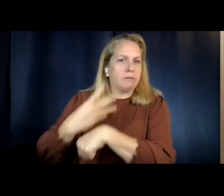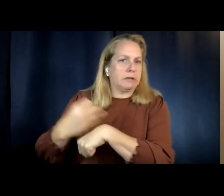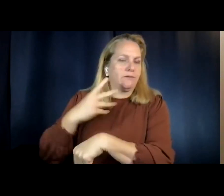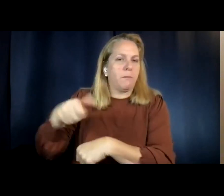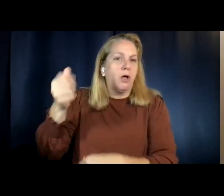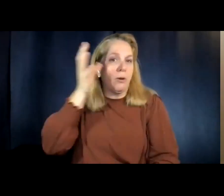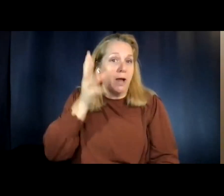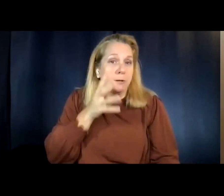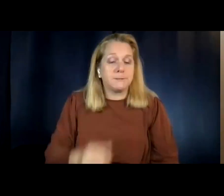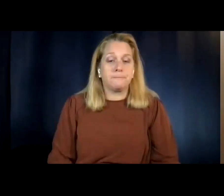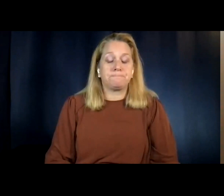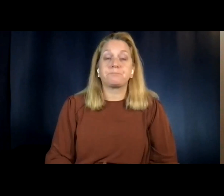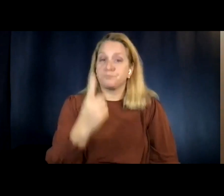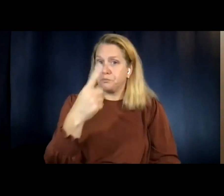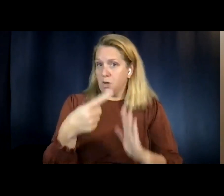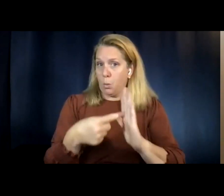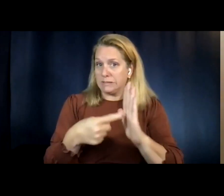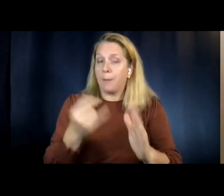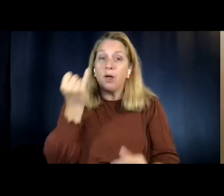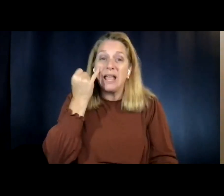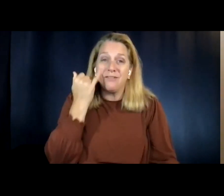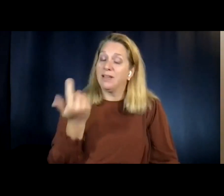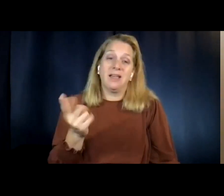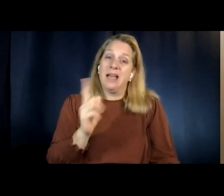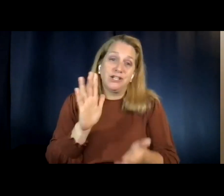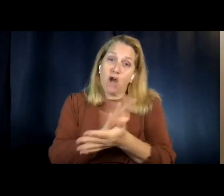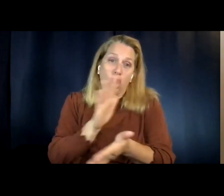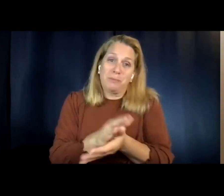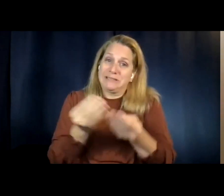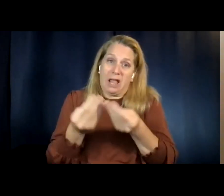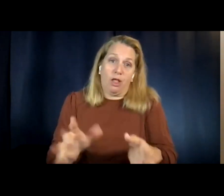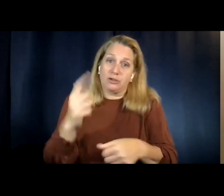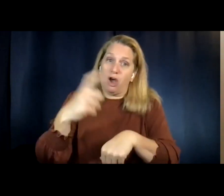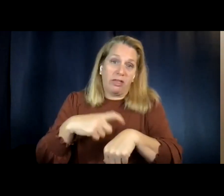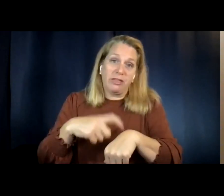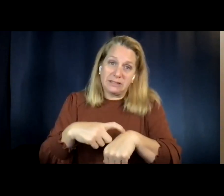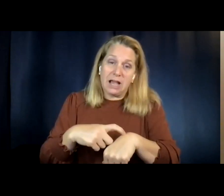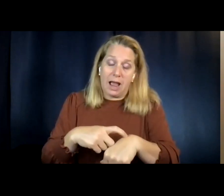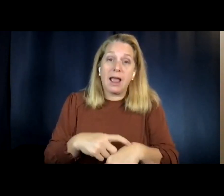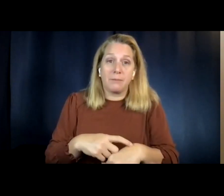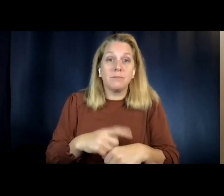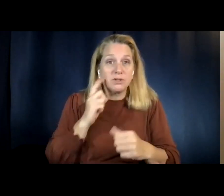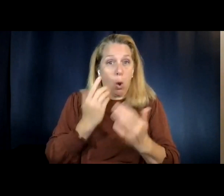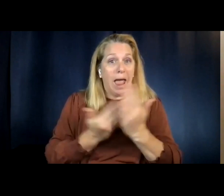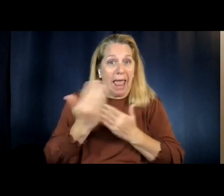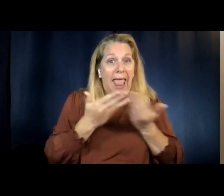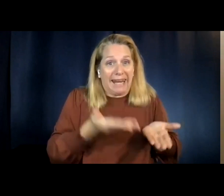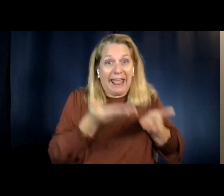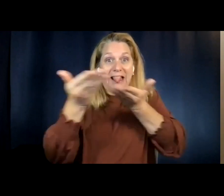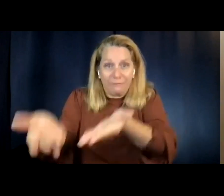One example is if documents get lost all the time, hand deliver the documents to the district office.